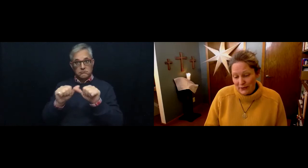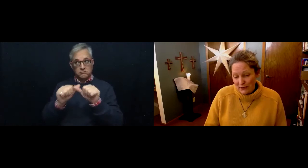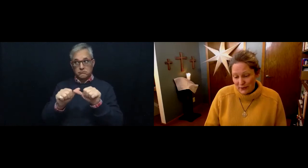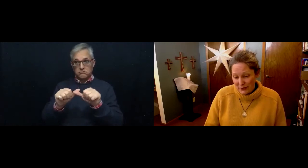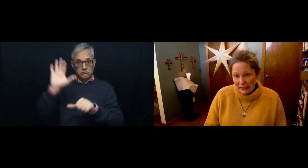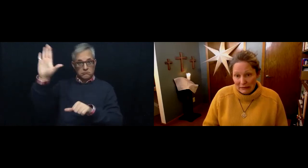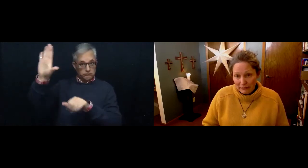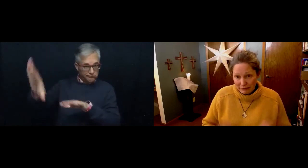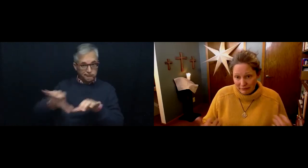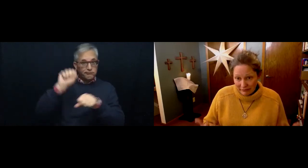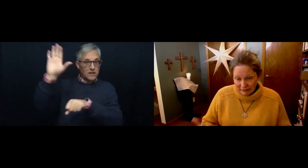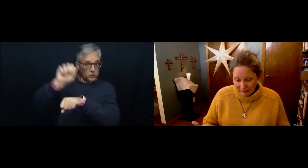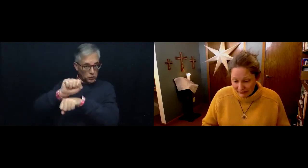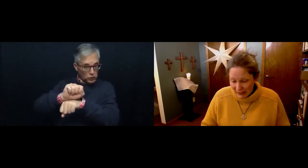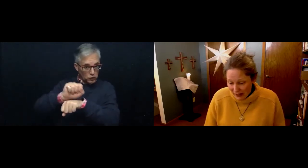doing too.